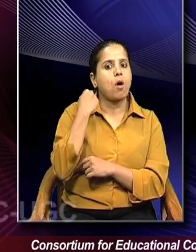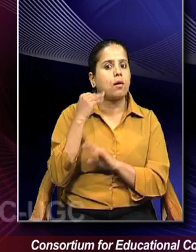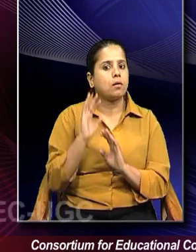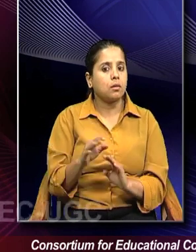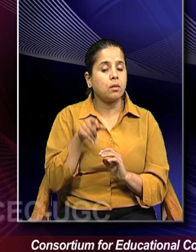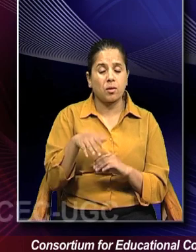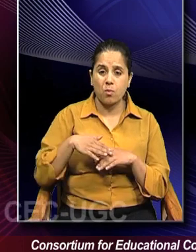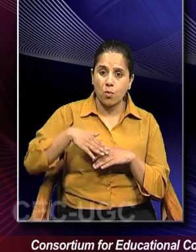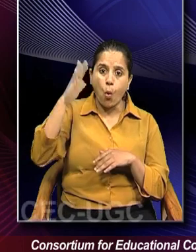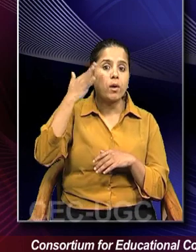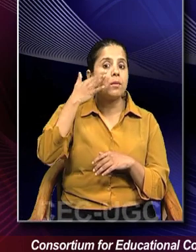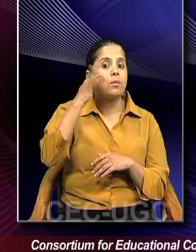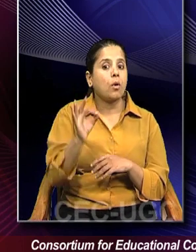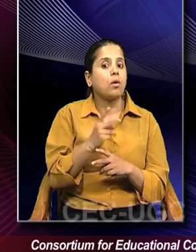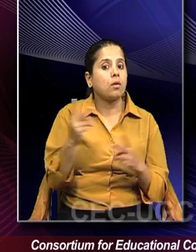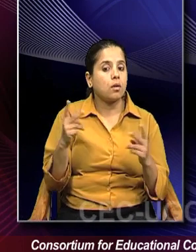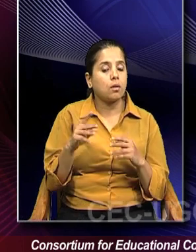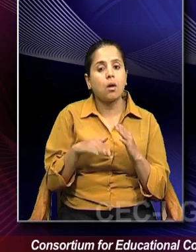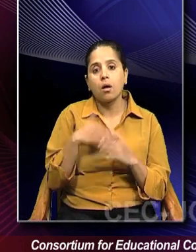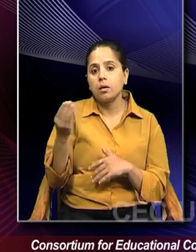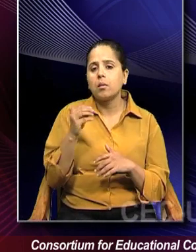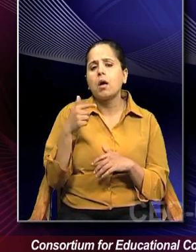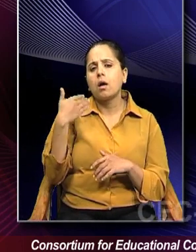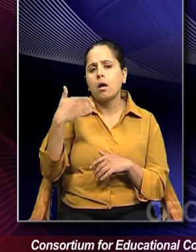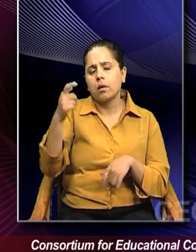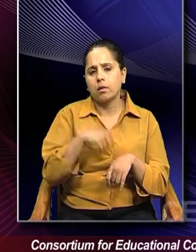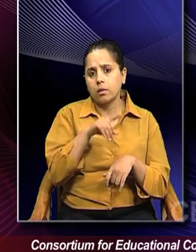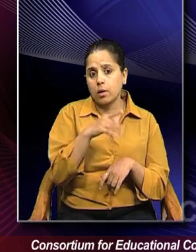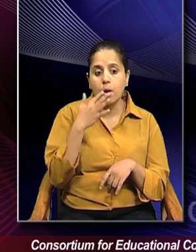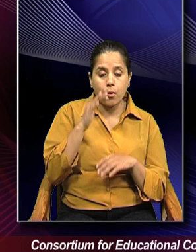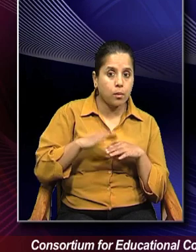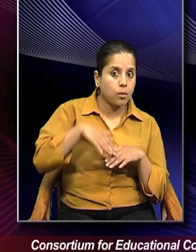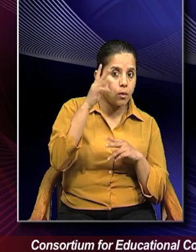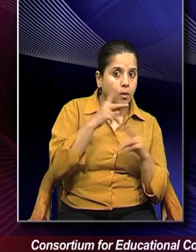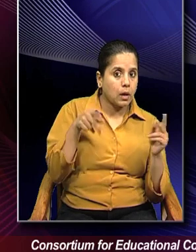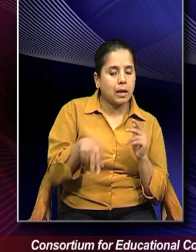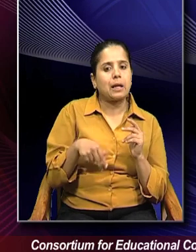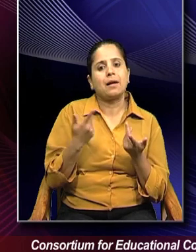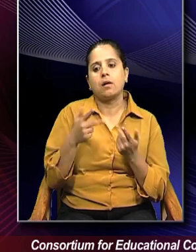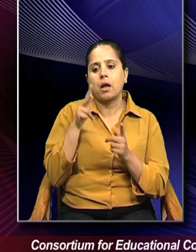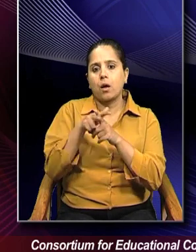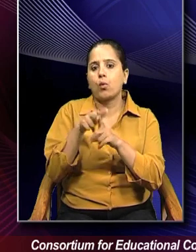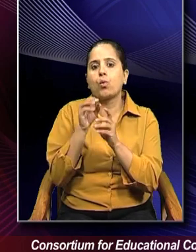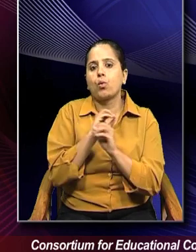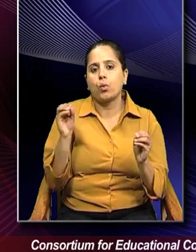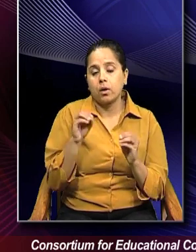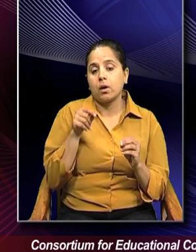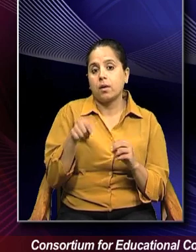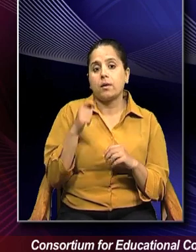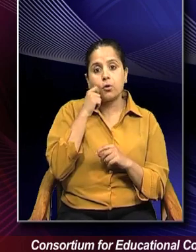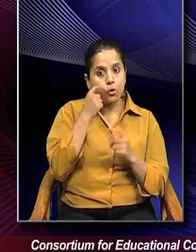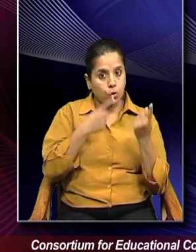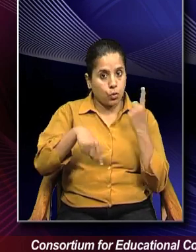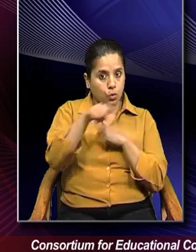is more important than, sometimes is more important than non-intervention. So,